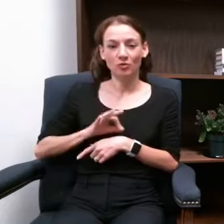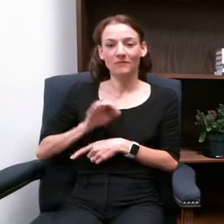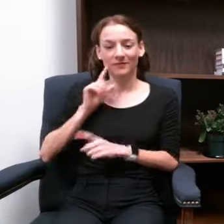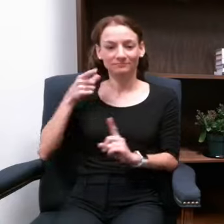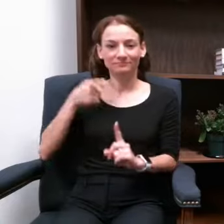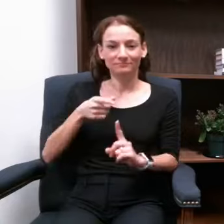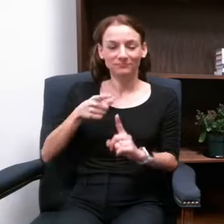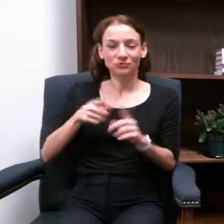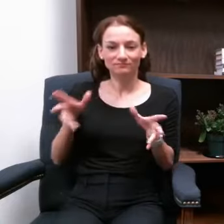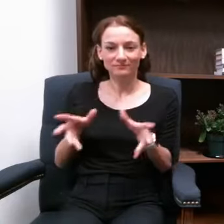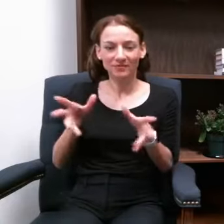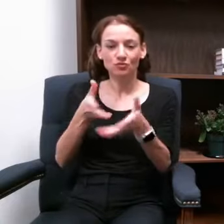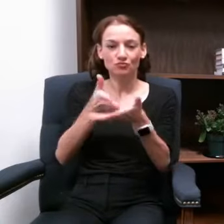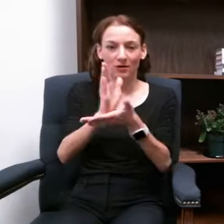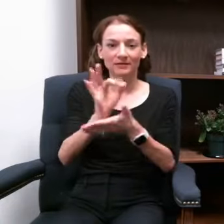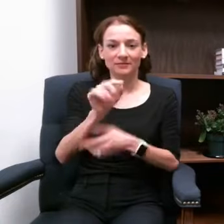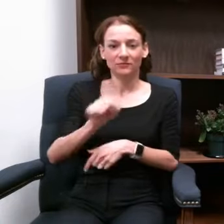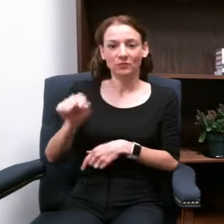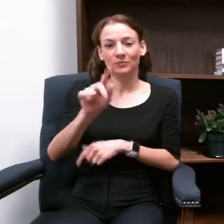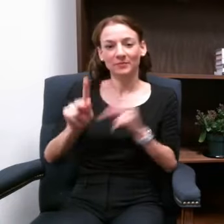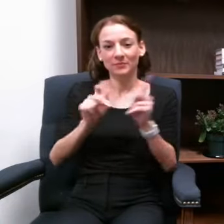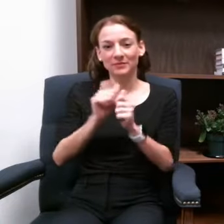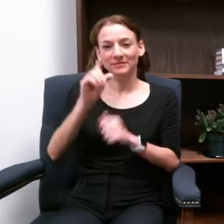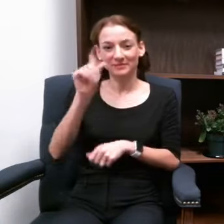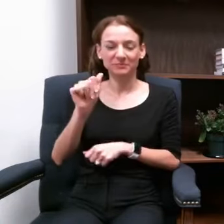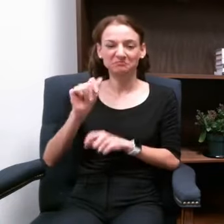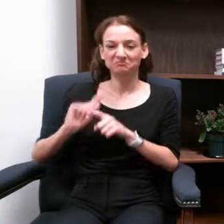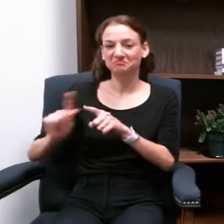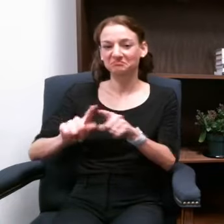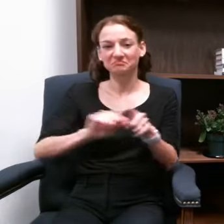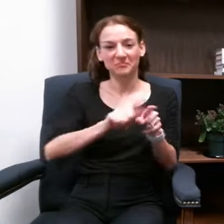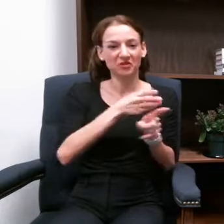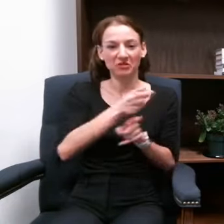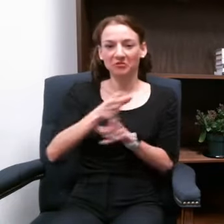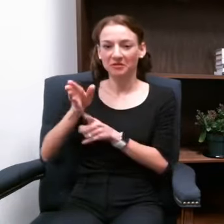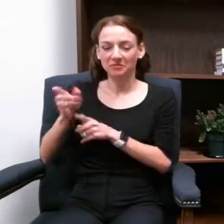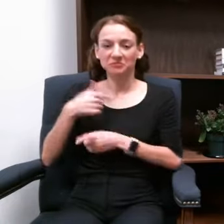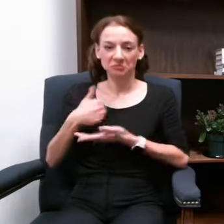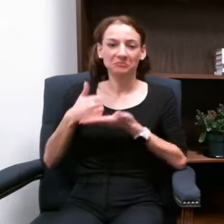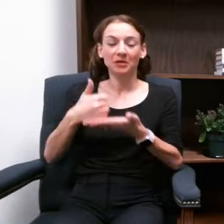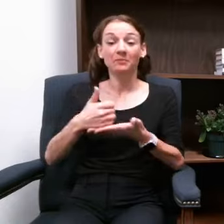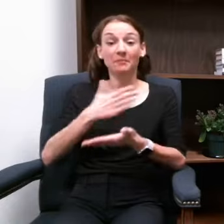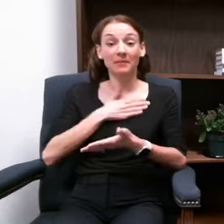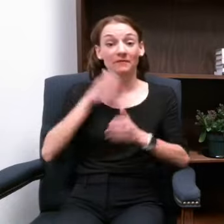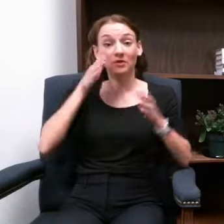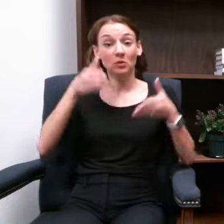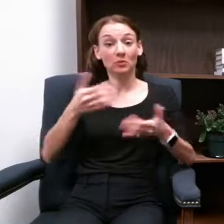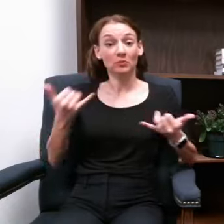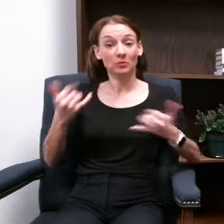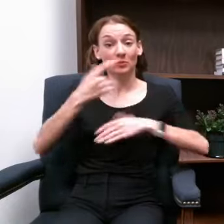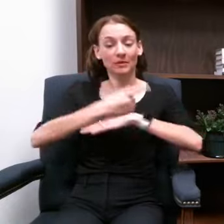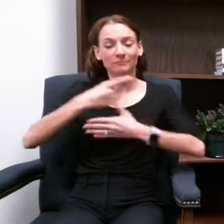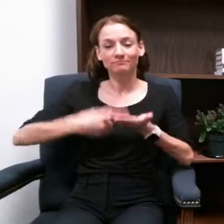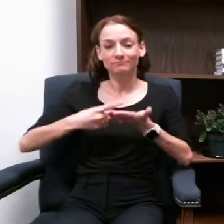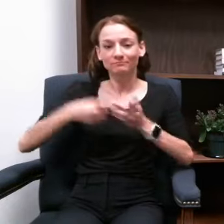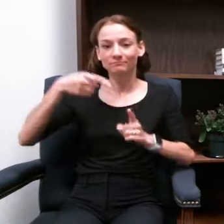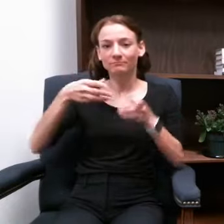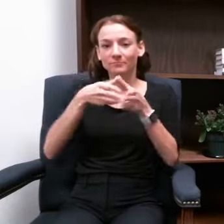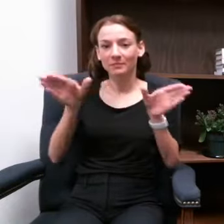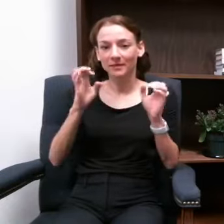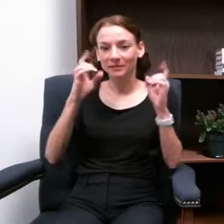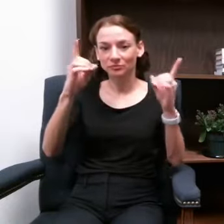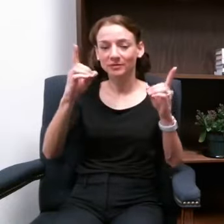the rights of persons with disabilities in any number of areas. My focus today is to talk to you about public